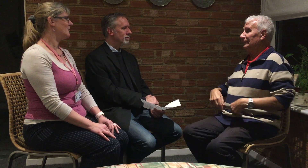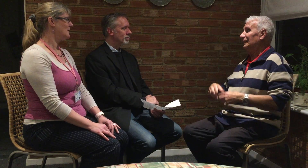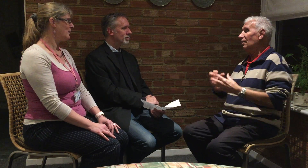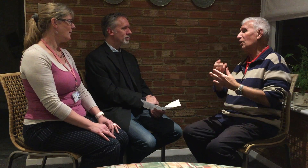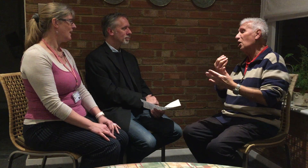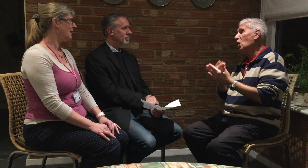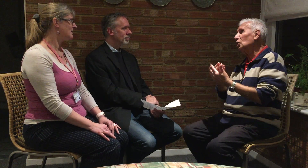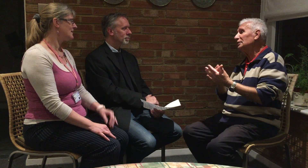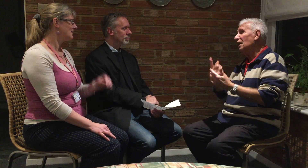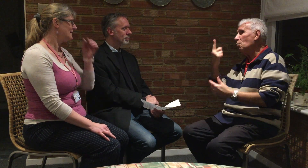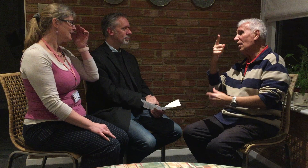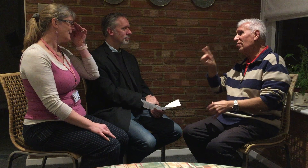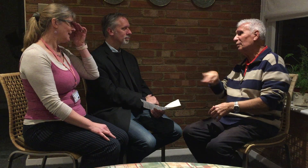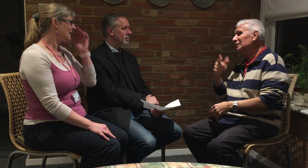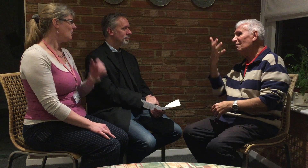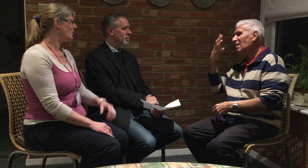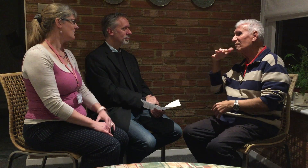on the pockets. They cost